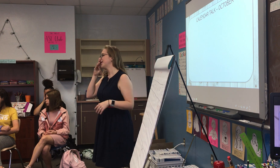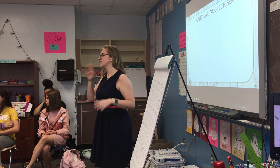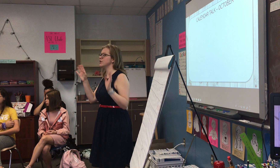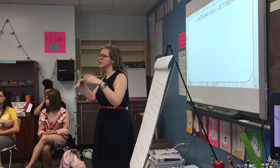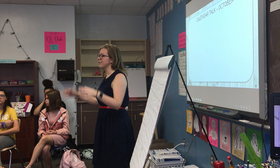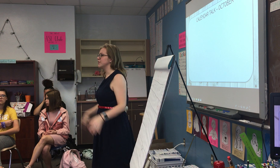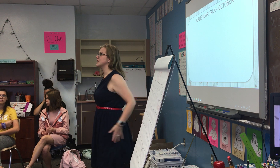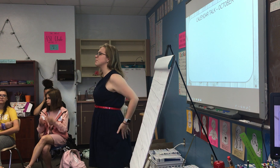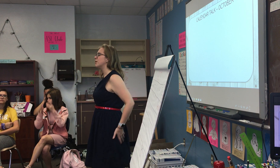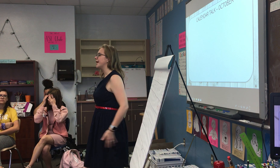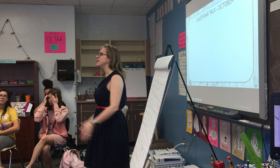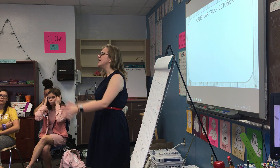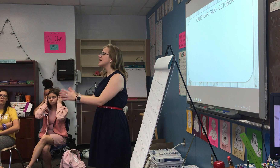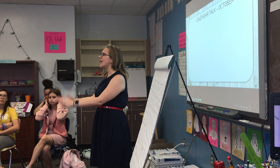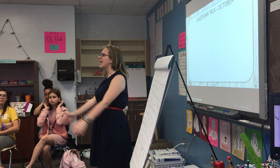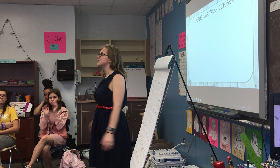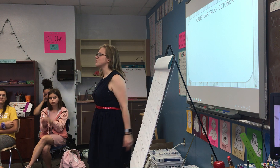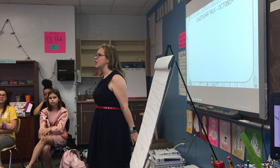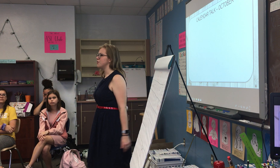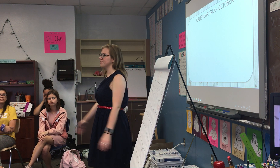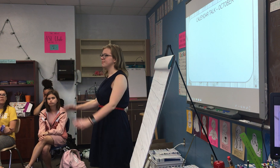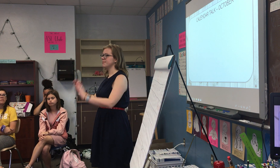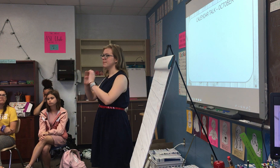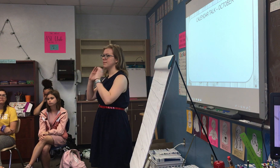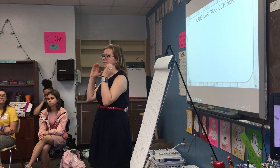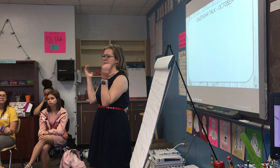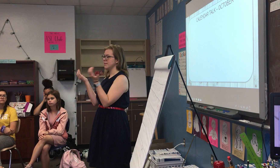So those are confusing. But classroom.